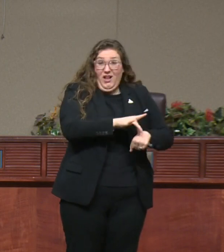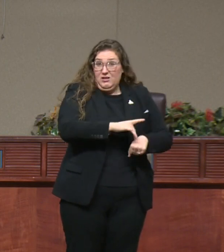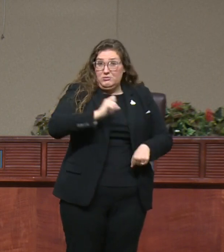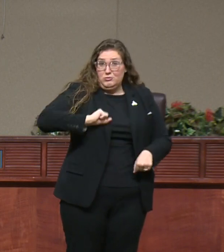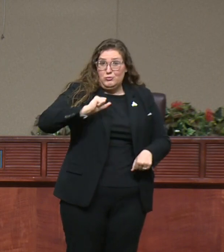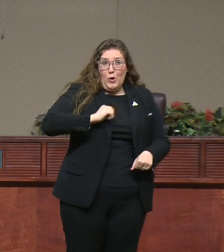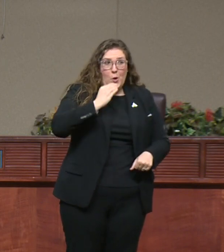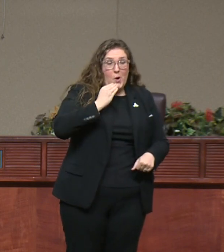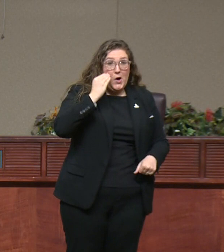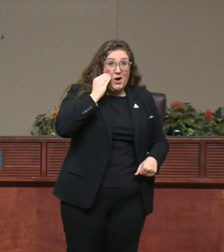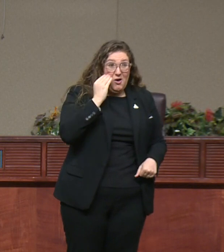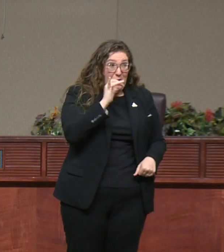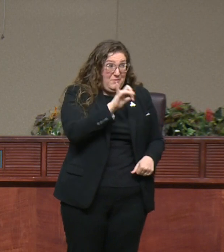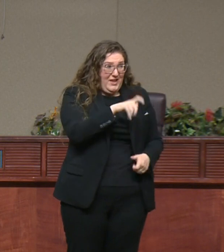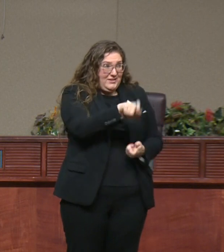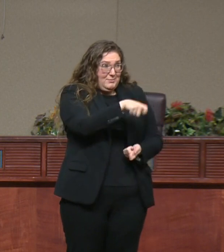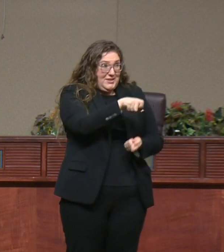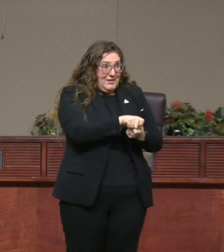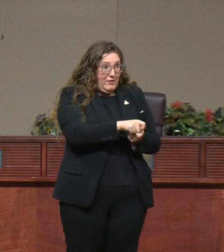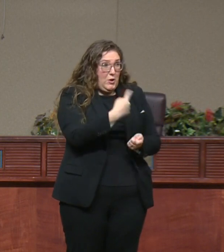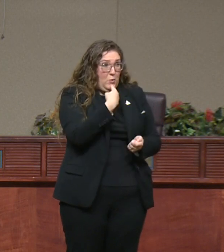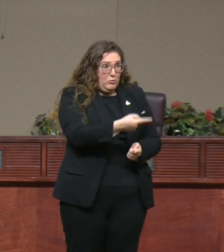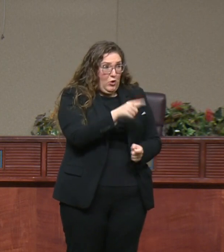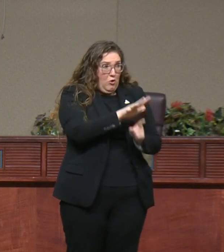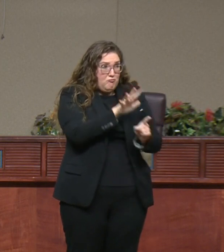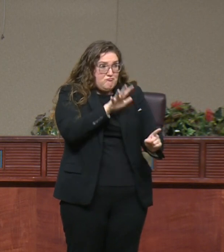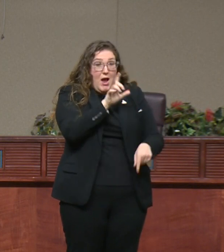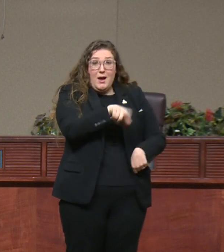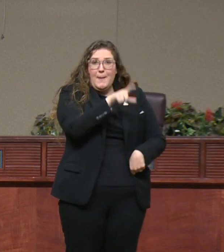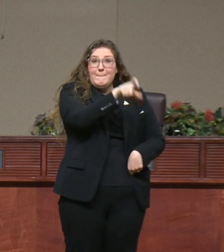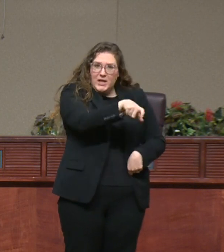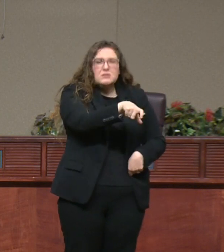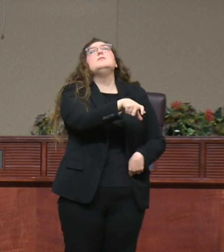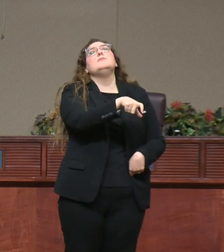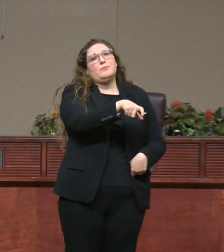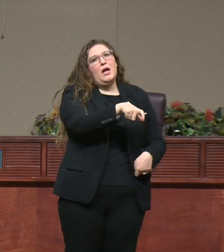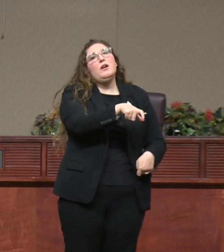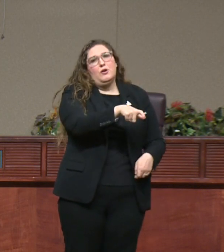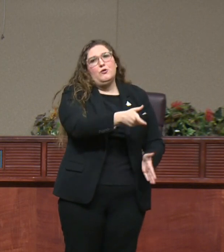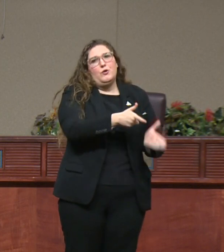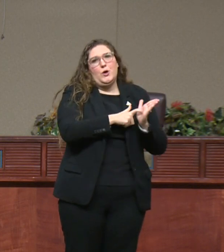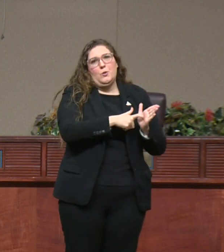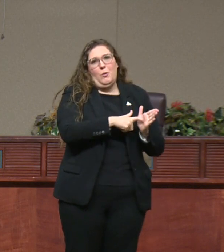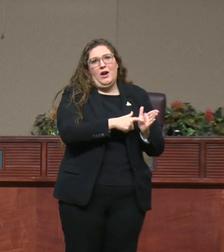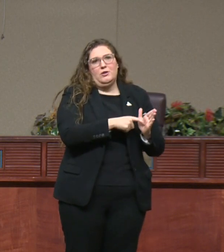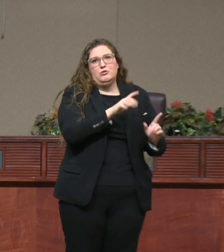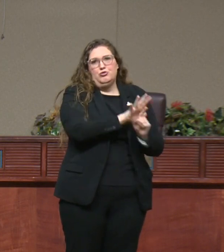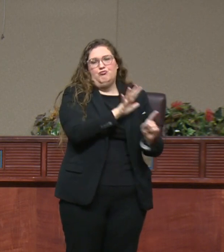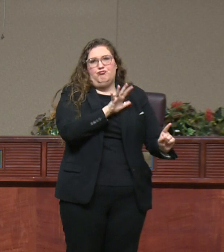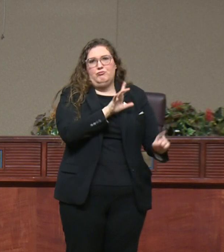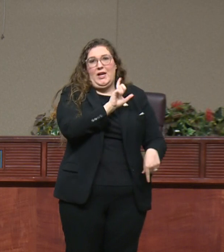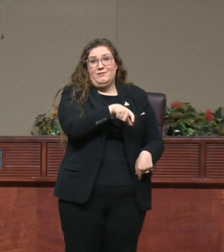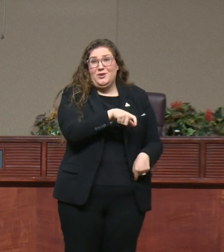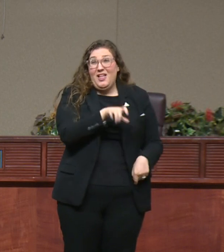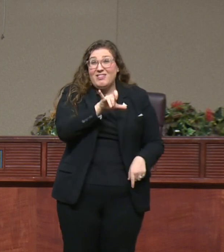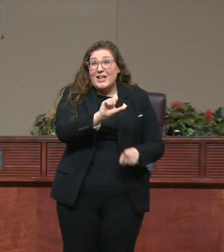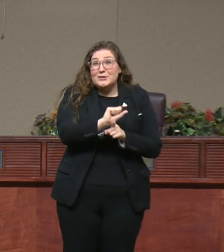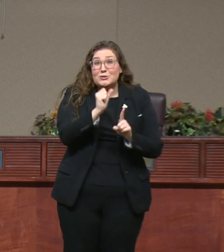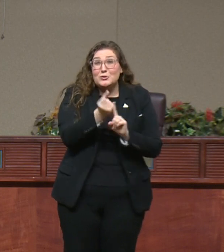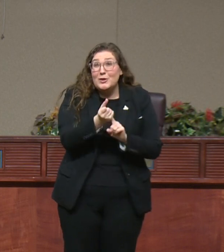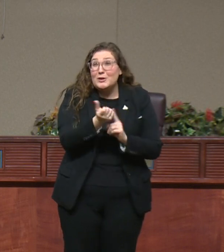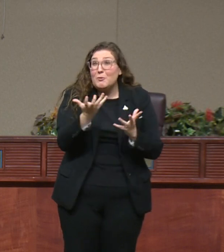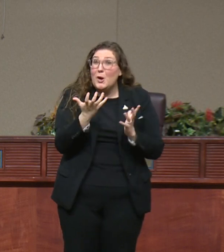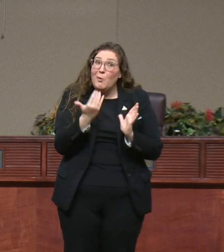on. And this is the scenario that we don't want to repeat. And this is what we didn't